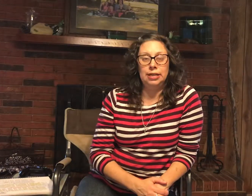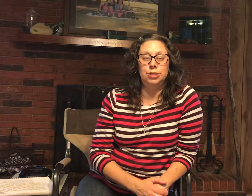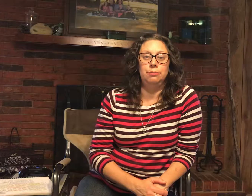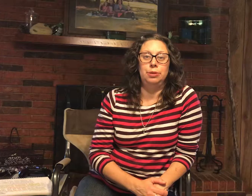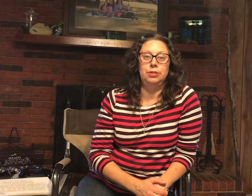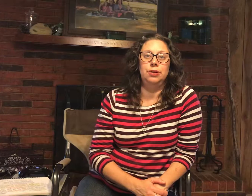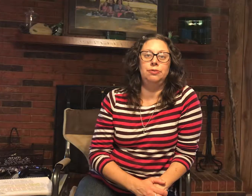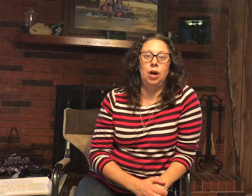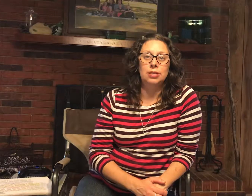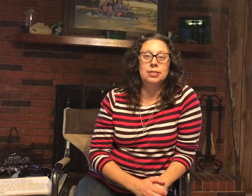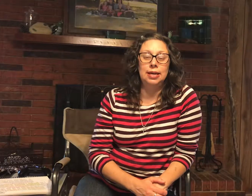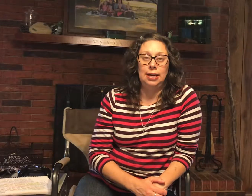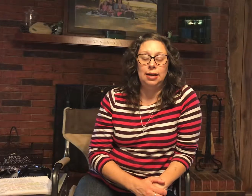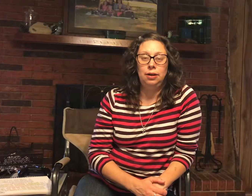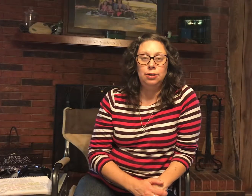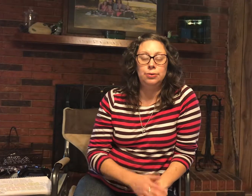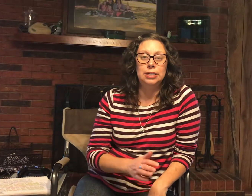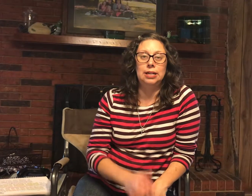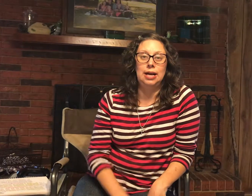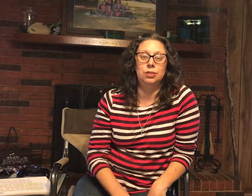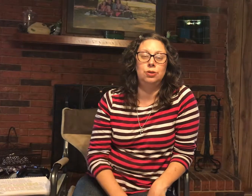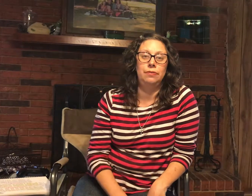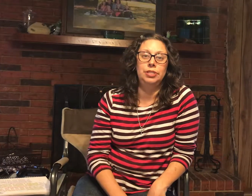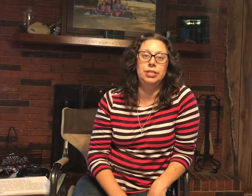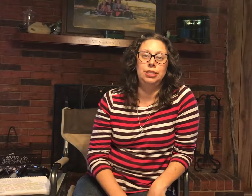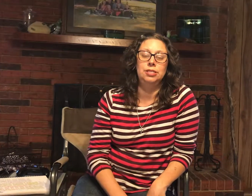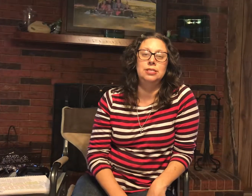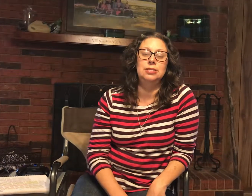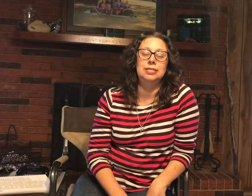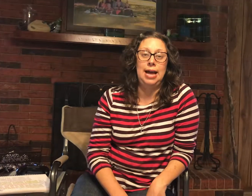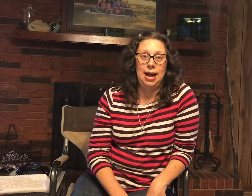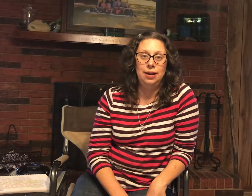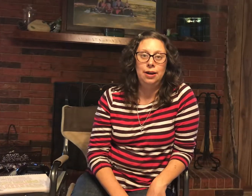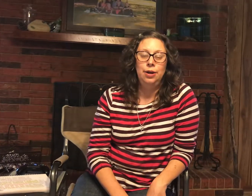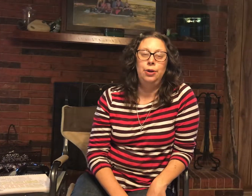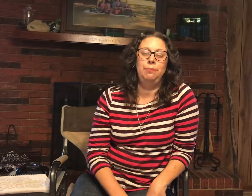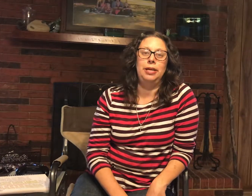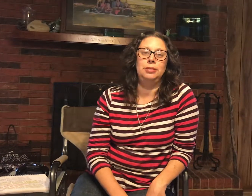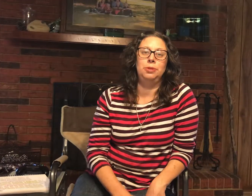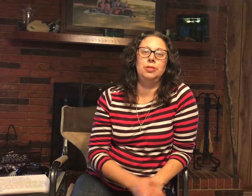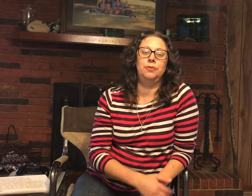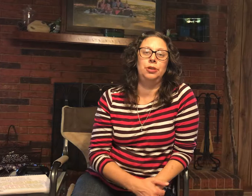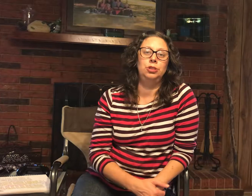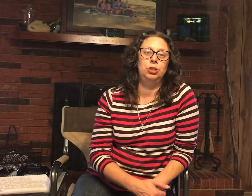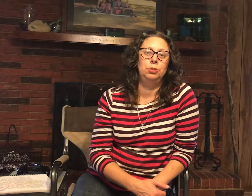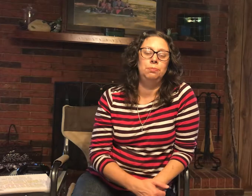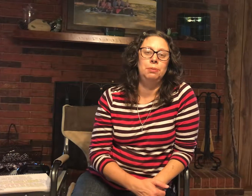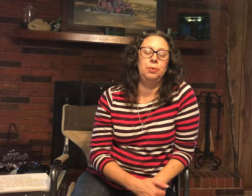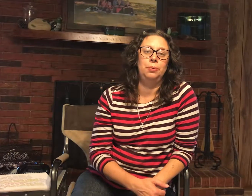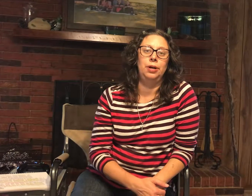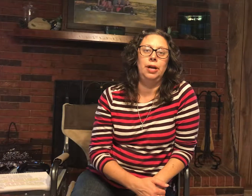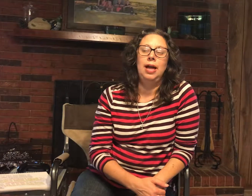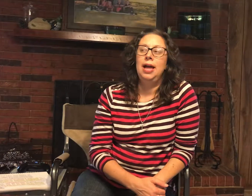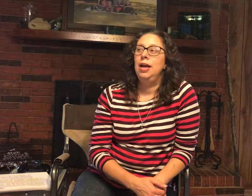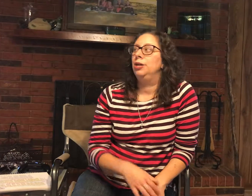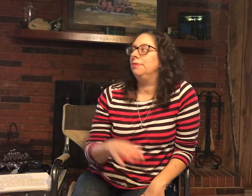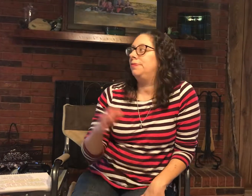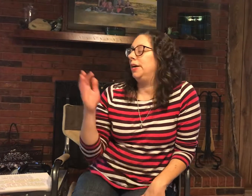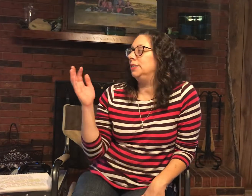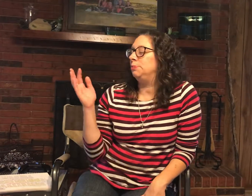the music of Ross King, who is a Classical Conversations dad, who makes music for our scripture memory work. You can find his music